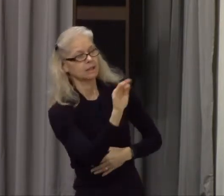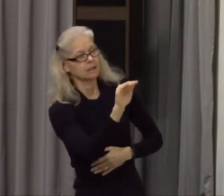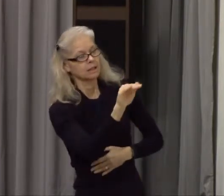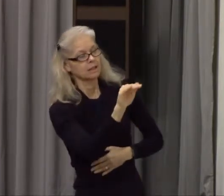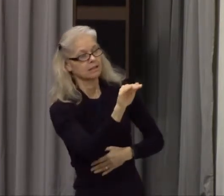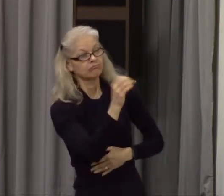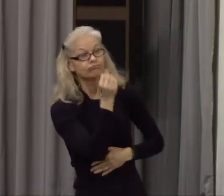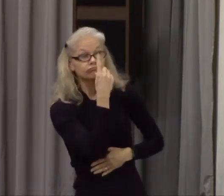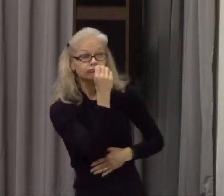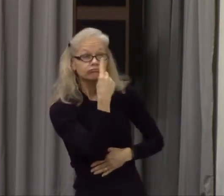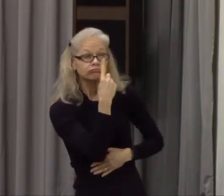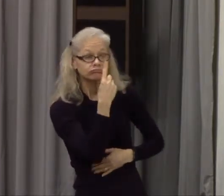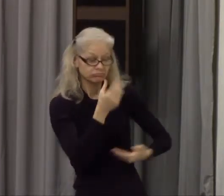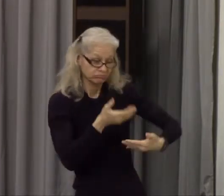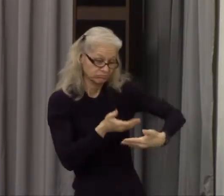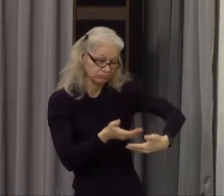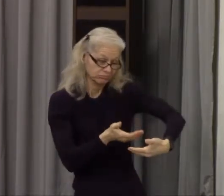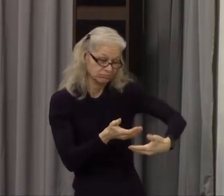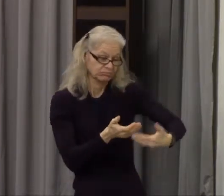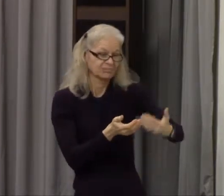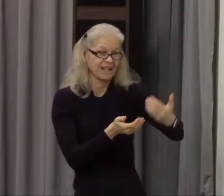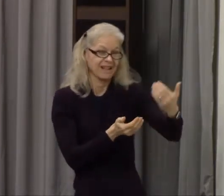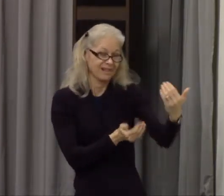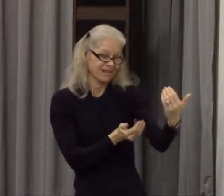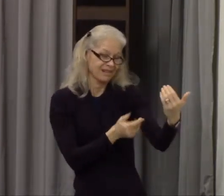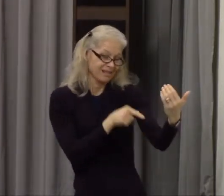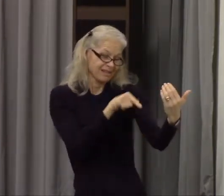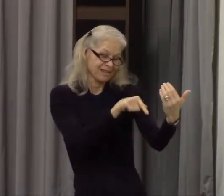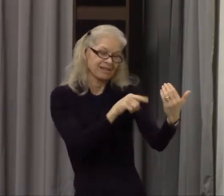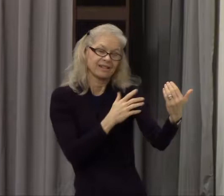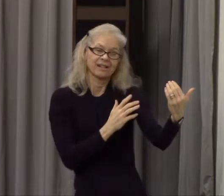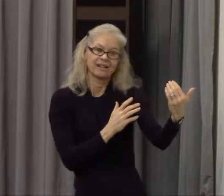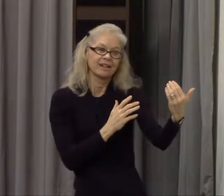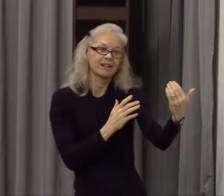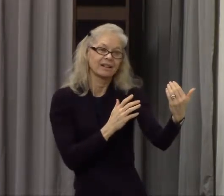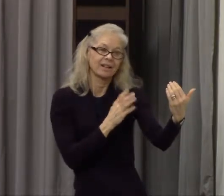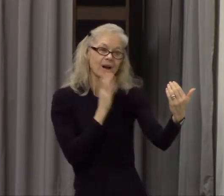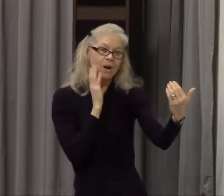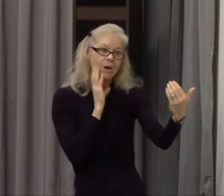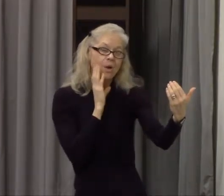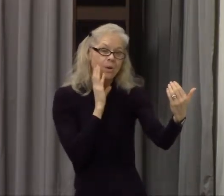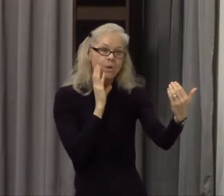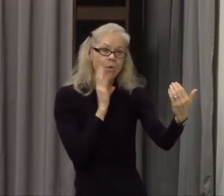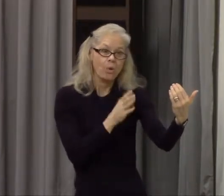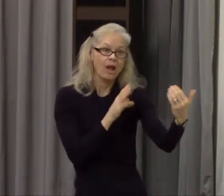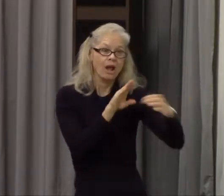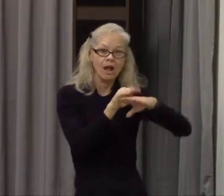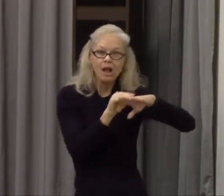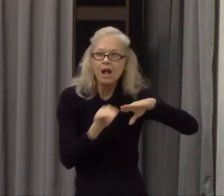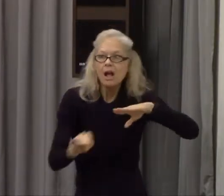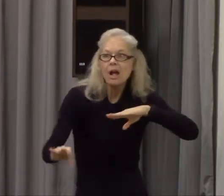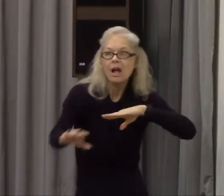Behold, this child is set for the fall and rising again of many in